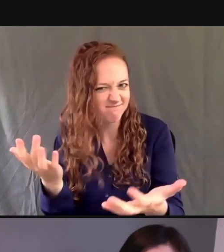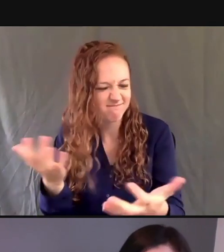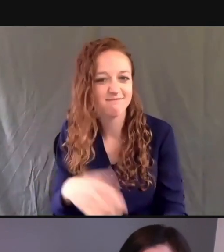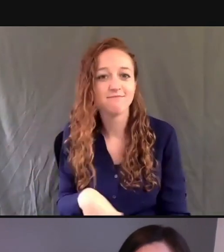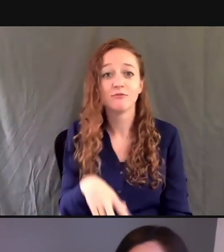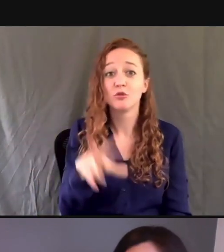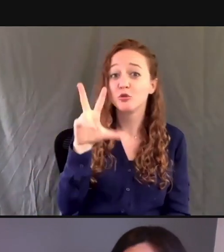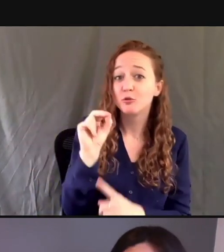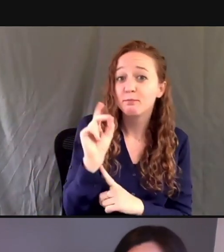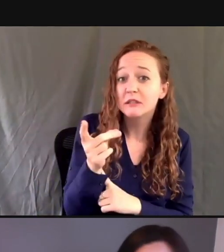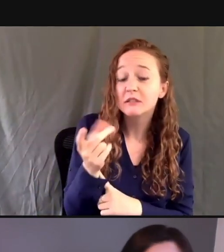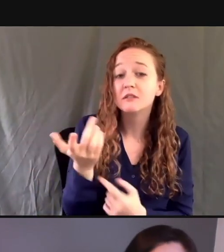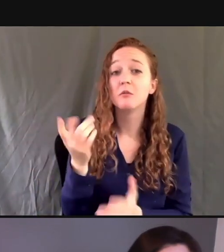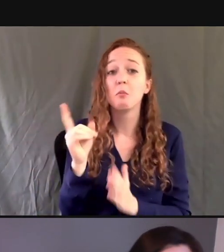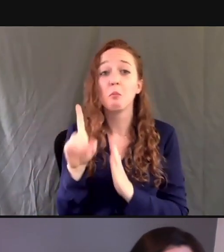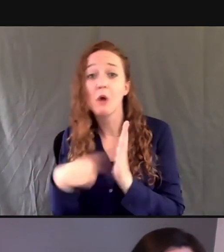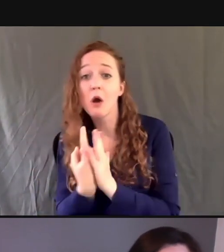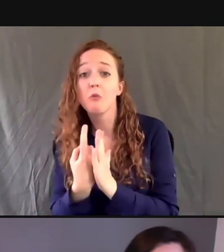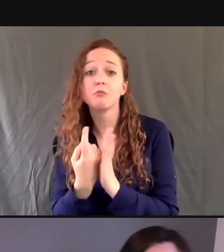An SRT caption file.